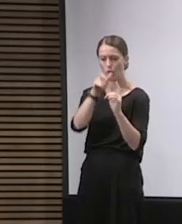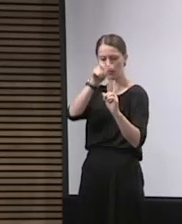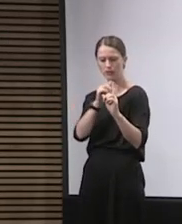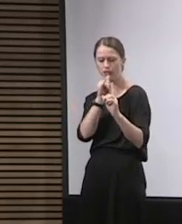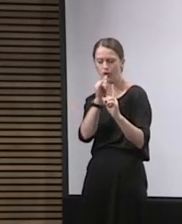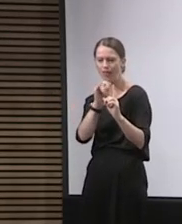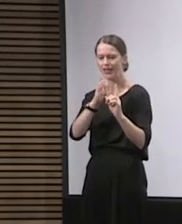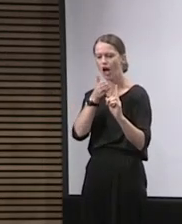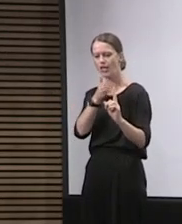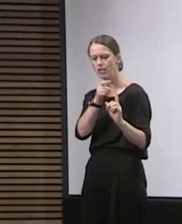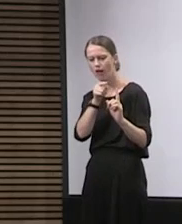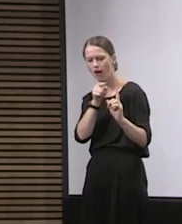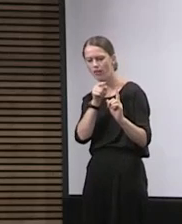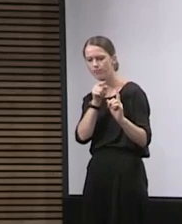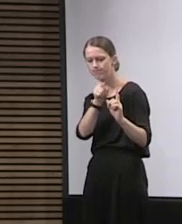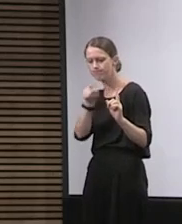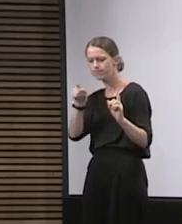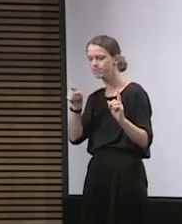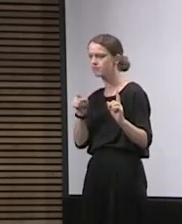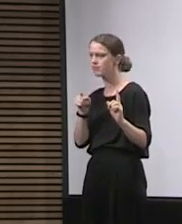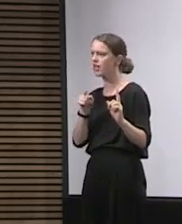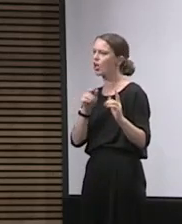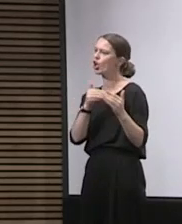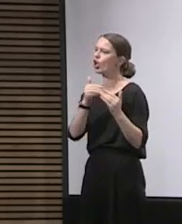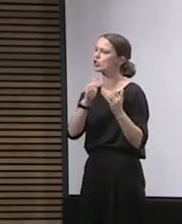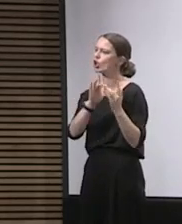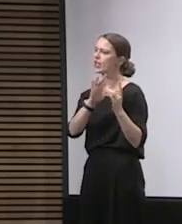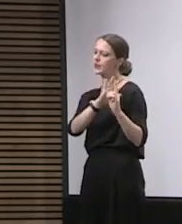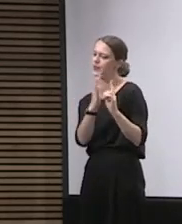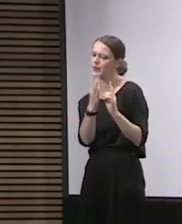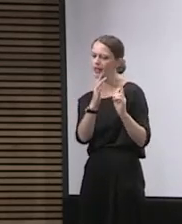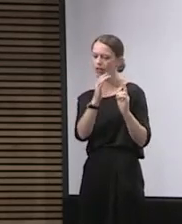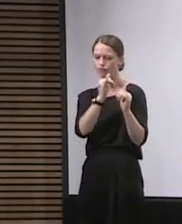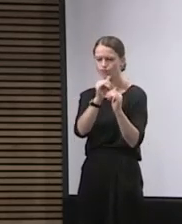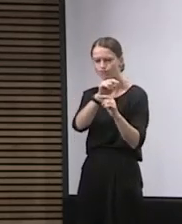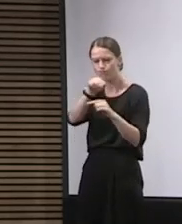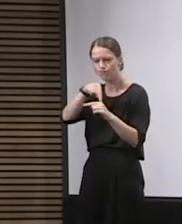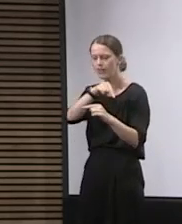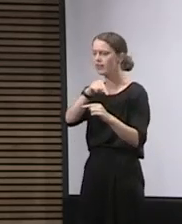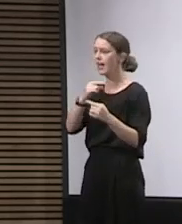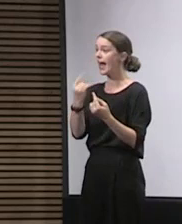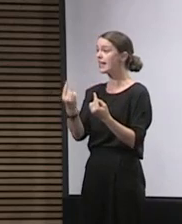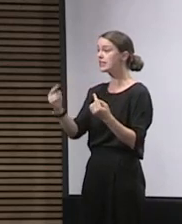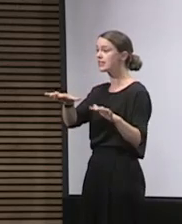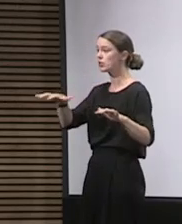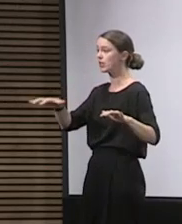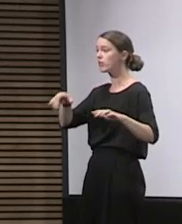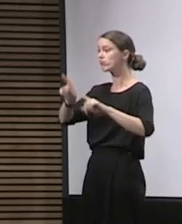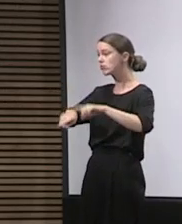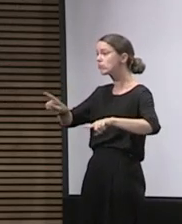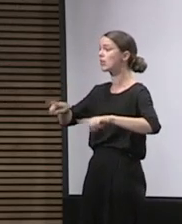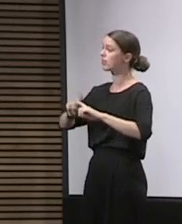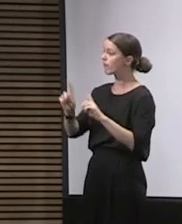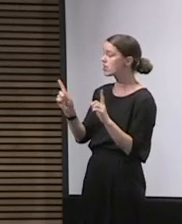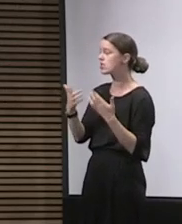by identification of who their close contacts would have been. And each situation is variable,